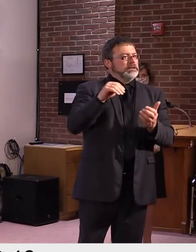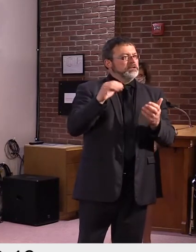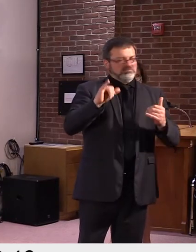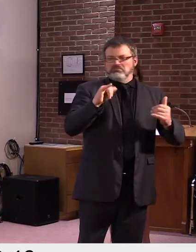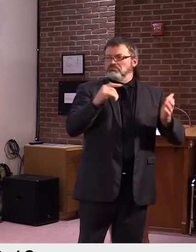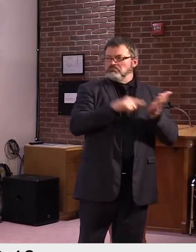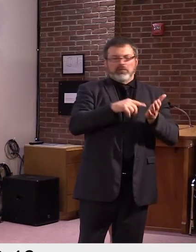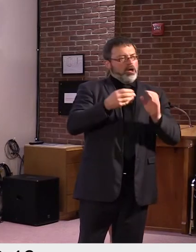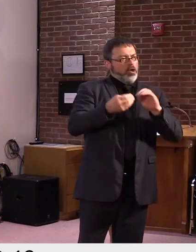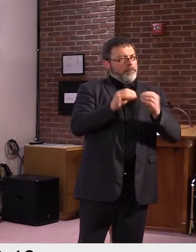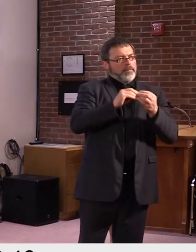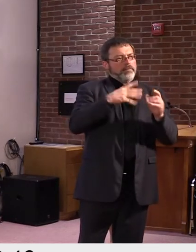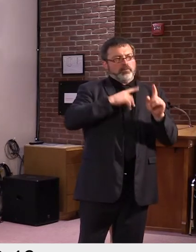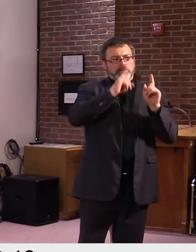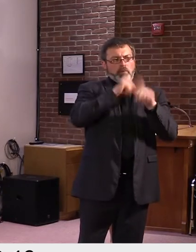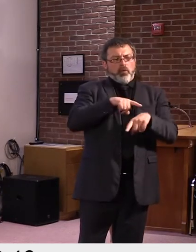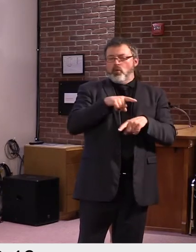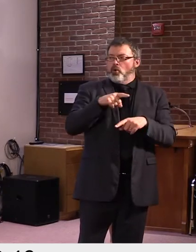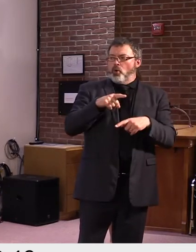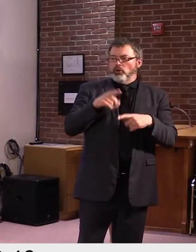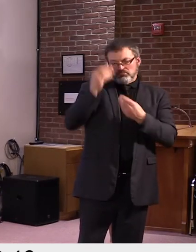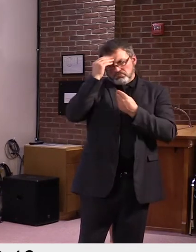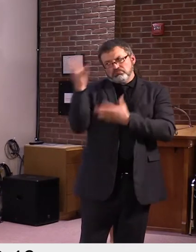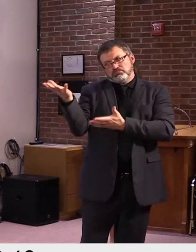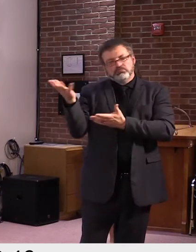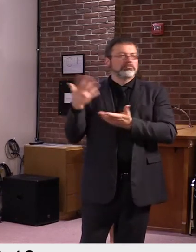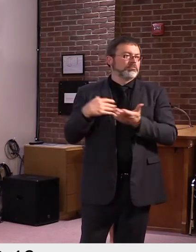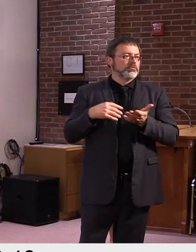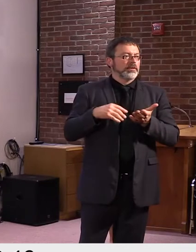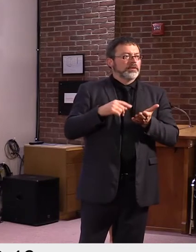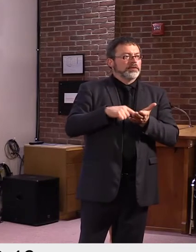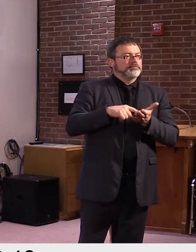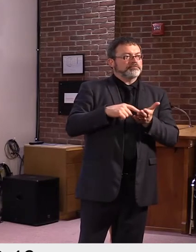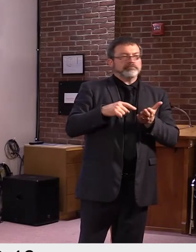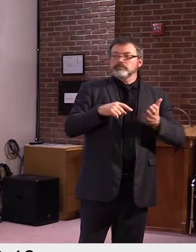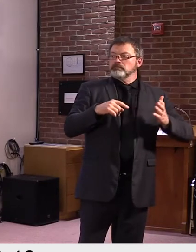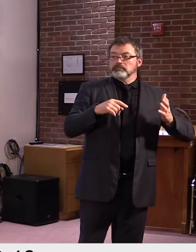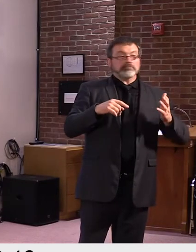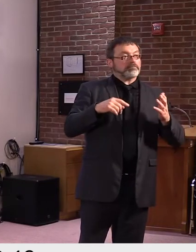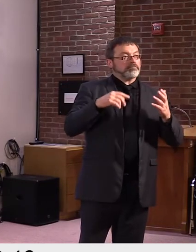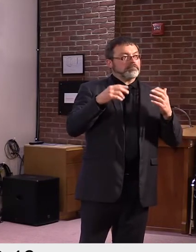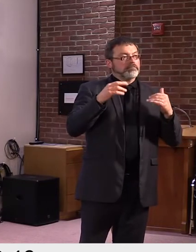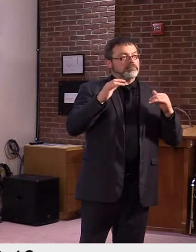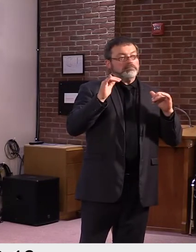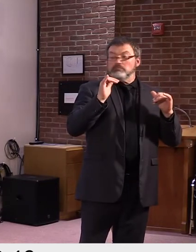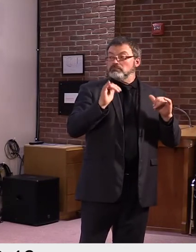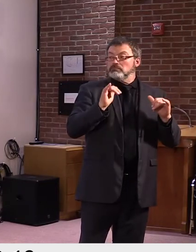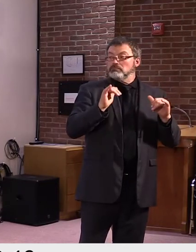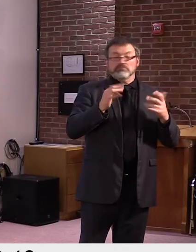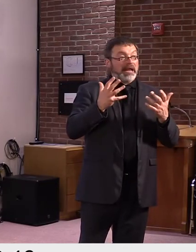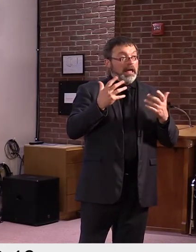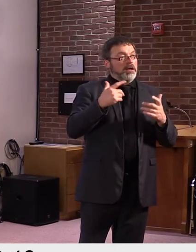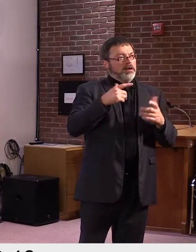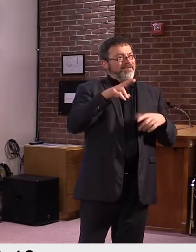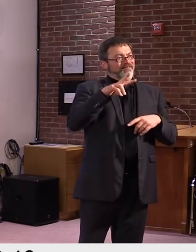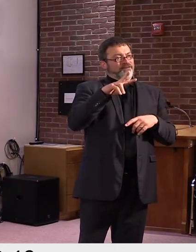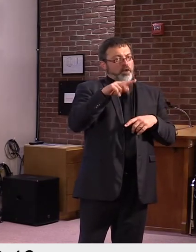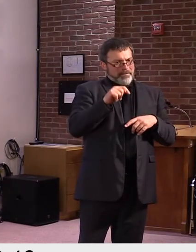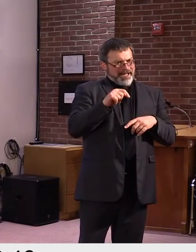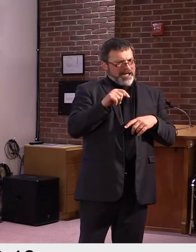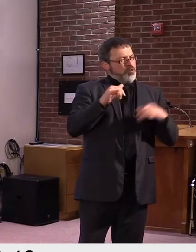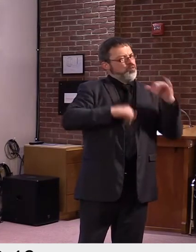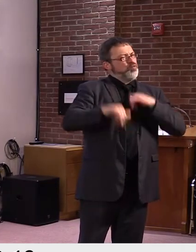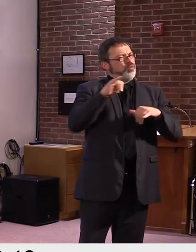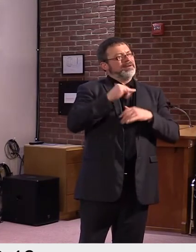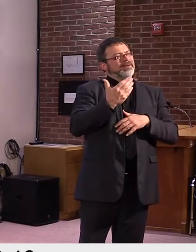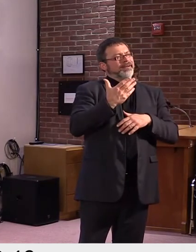see that we are in a much healthier position than many other states, and that is due to a number of different factors, like the